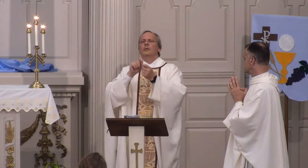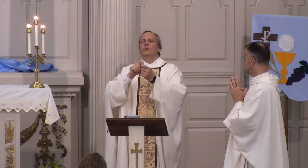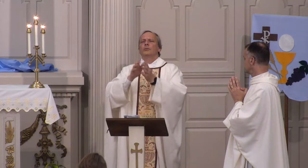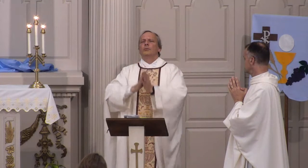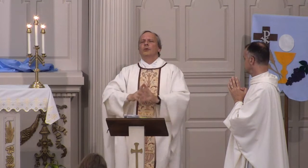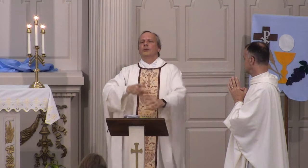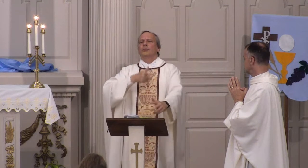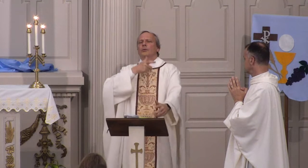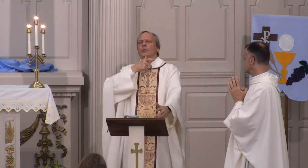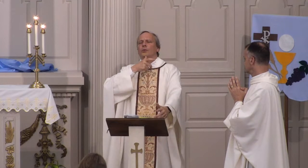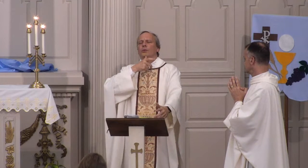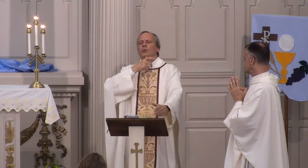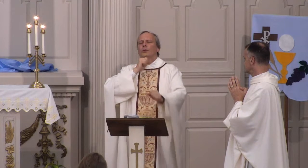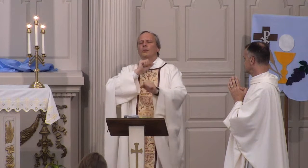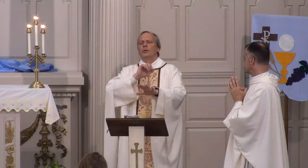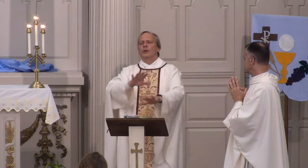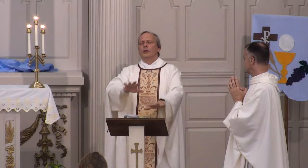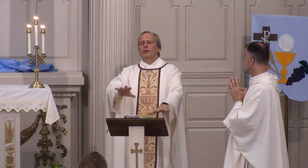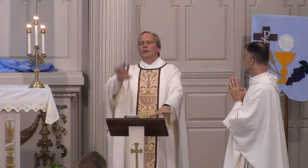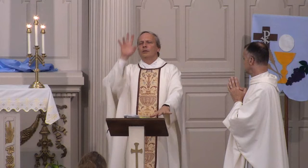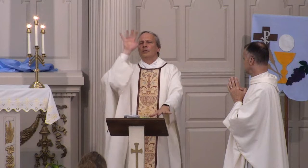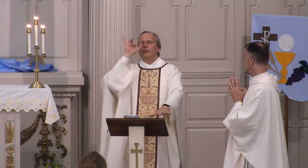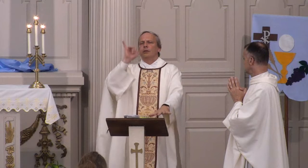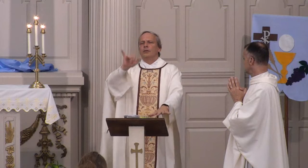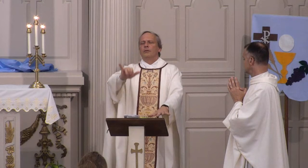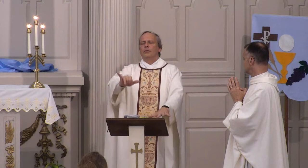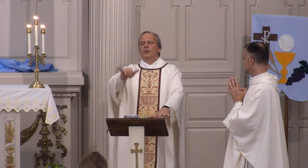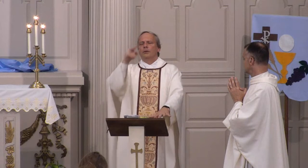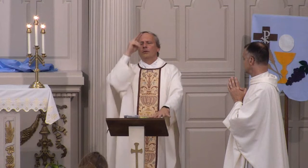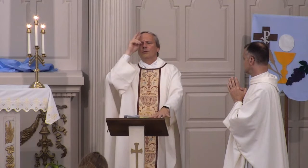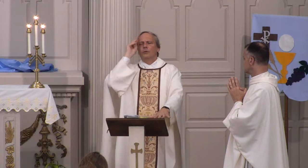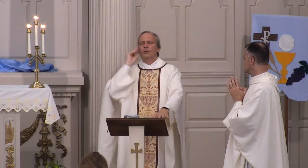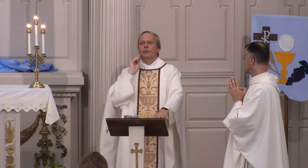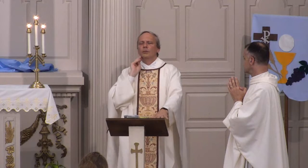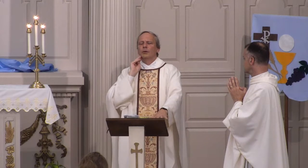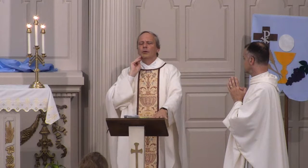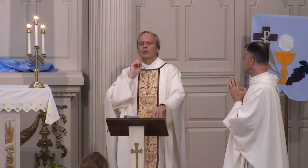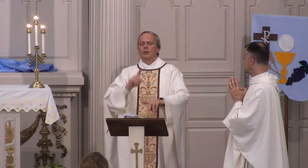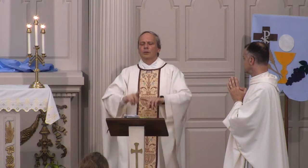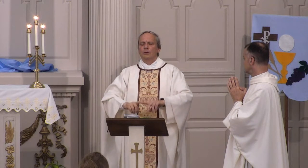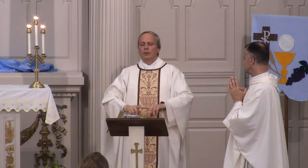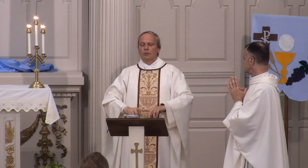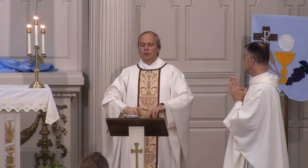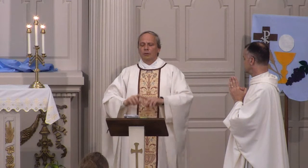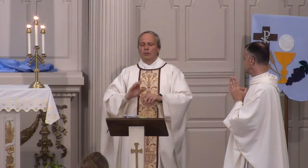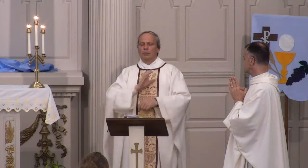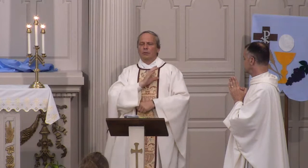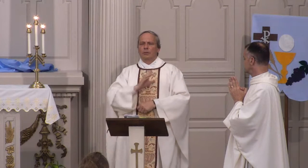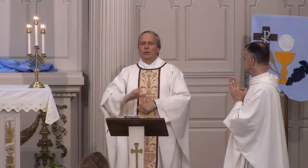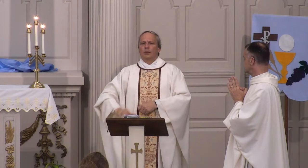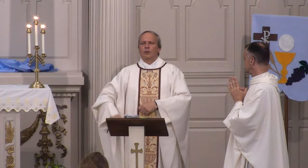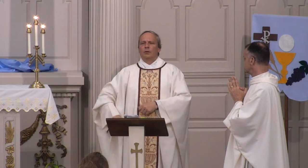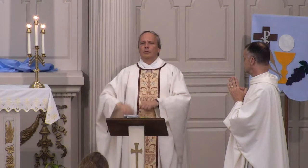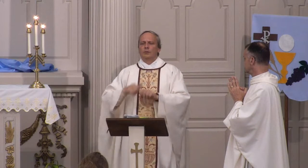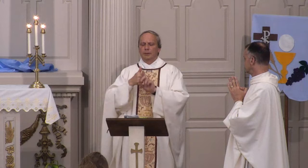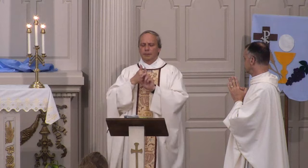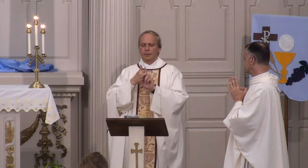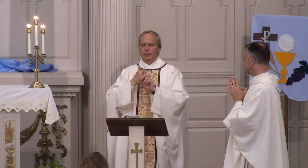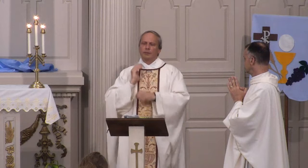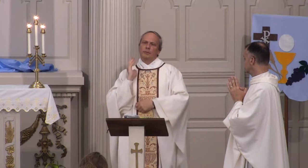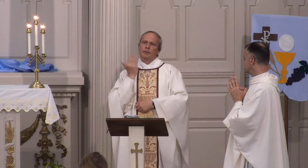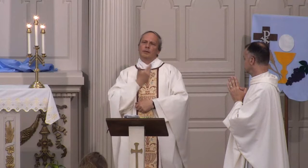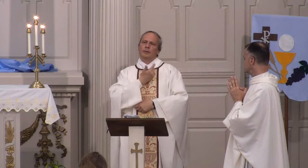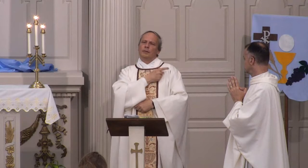Foucault, and especially with the perfect prayer of the Blessed Ever-Virgin Mary. We ask these